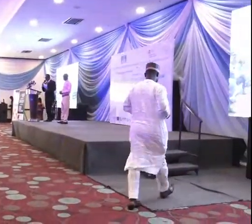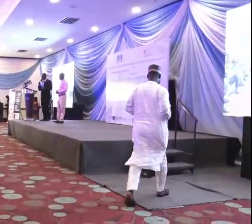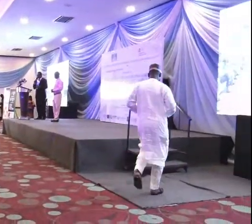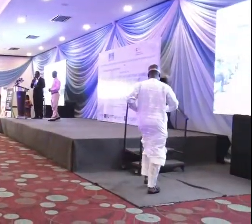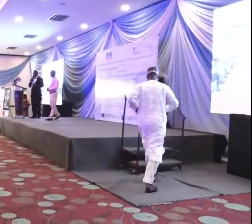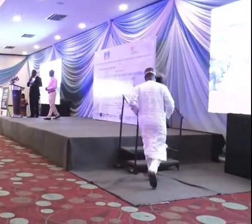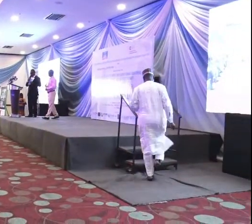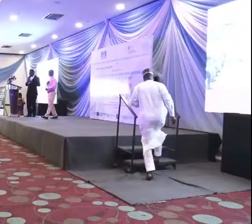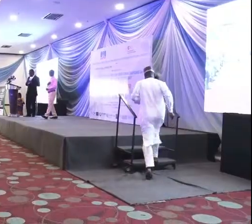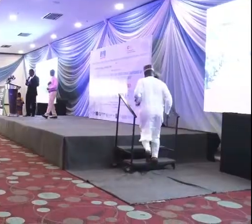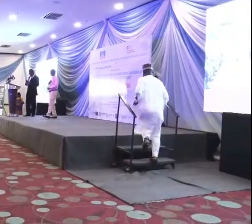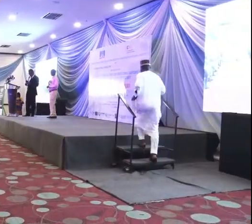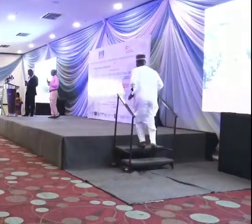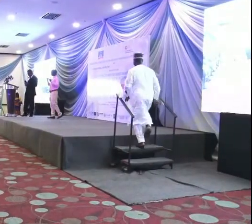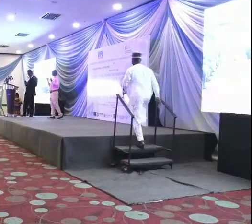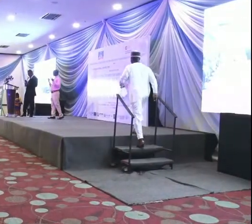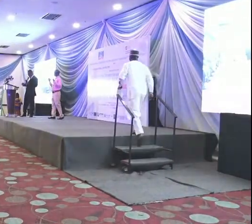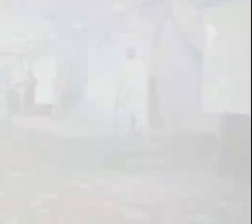Let's clap for him, please.